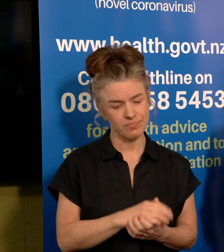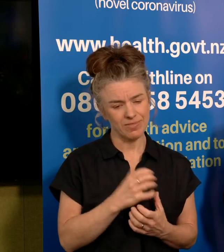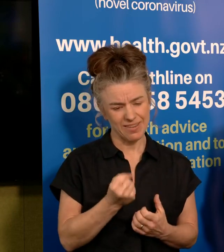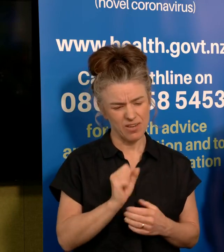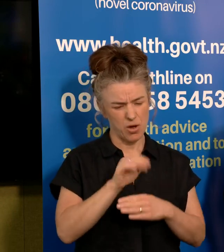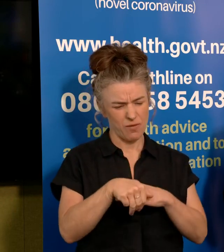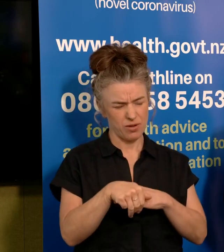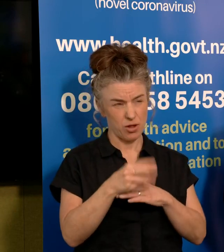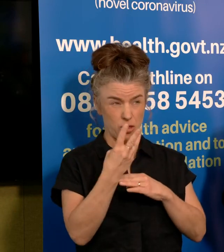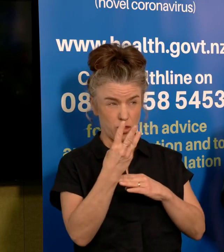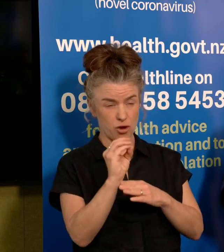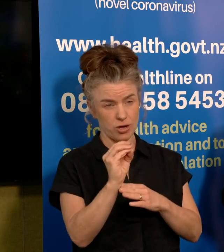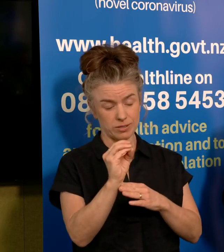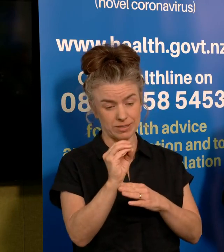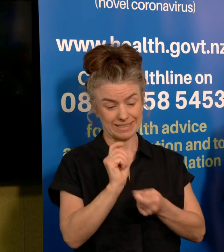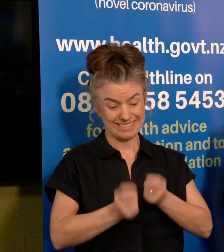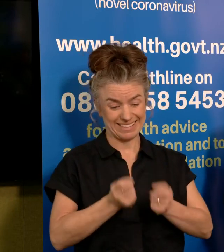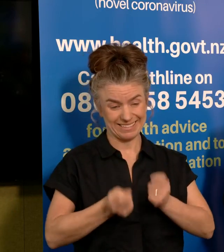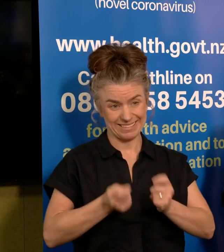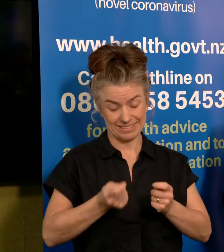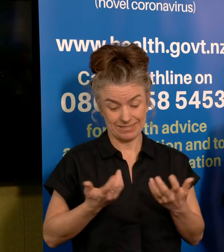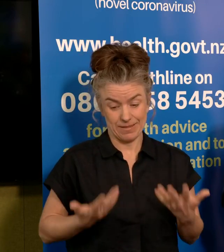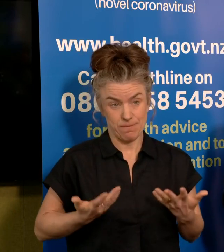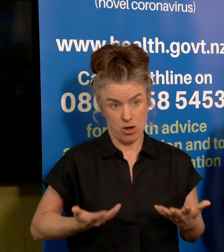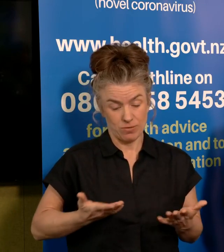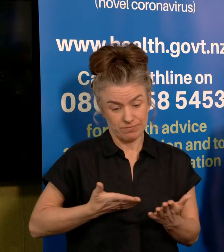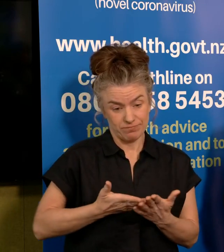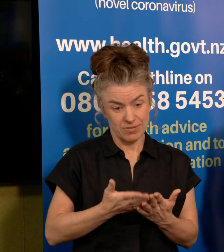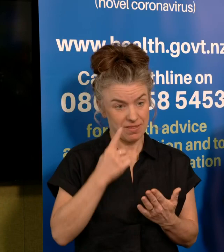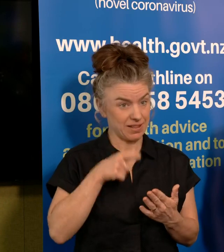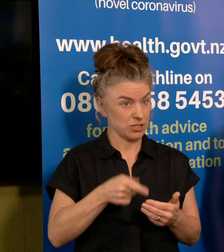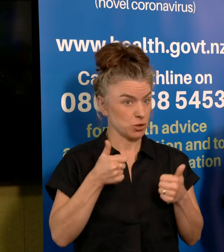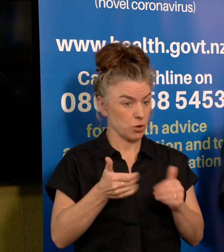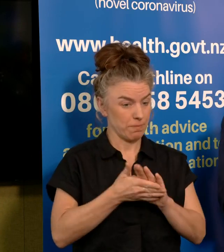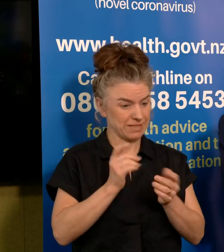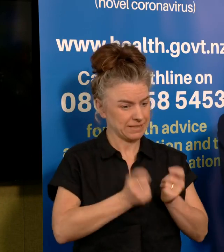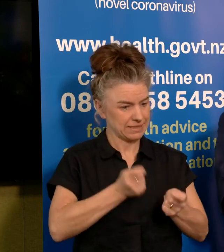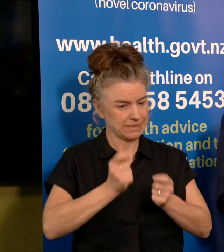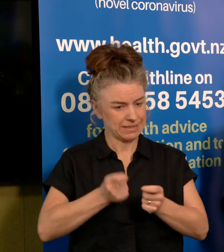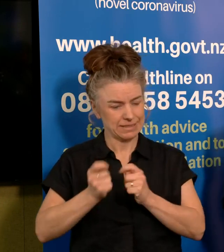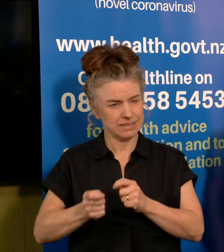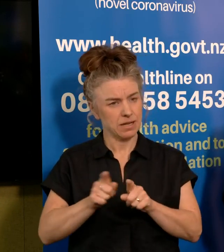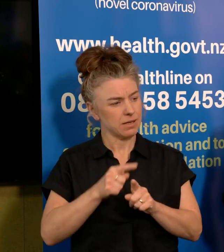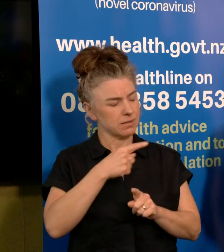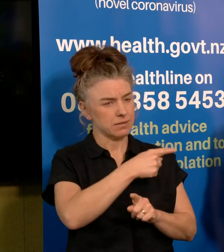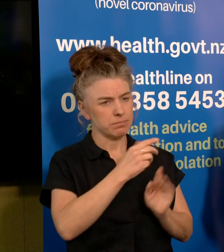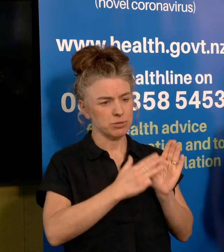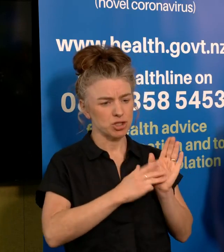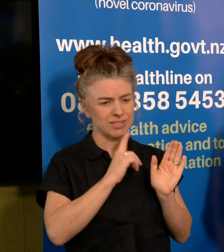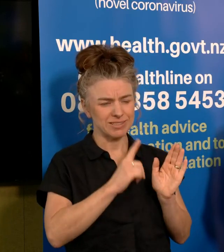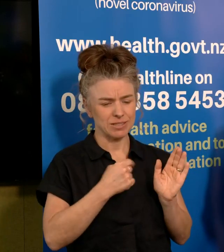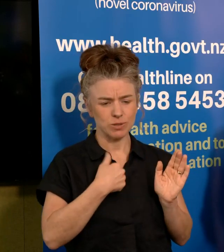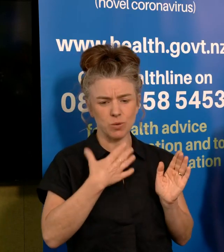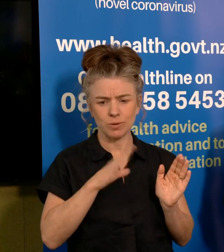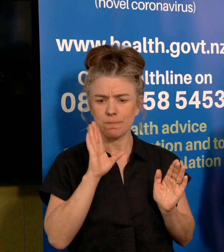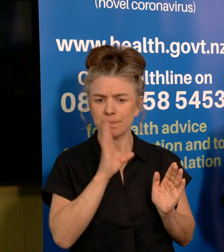over 30 tests being done. So I think this is good. We are testing people. As Michelle says, no one wants to